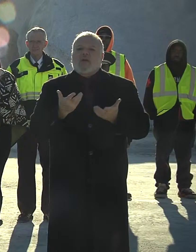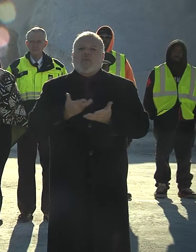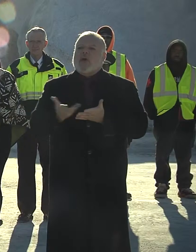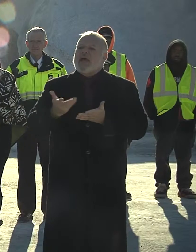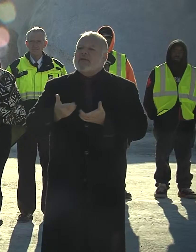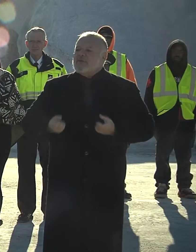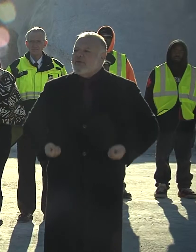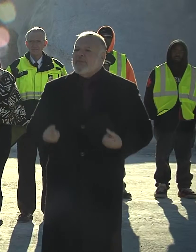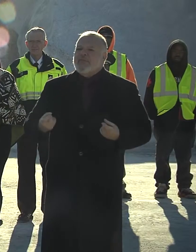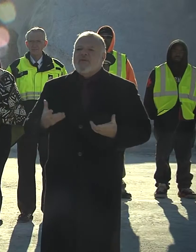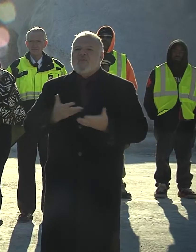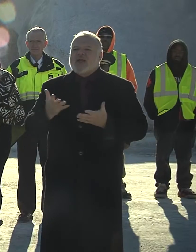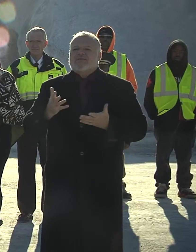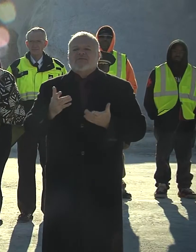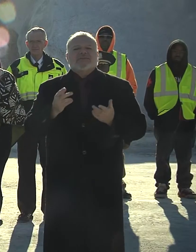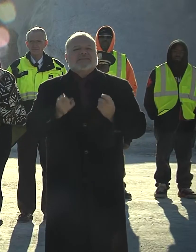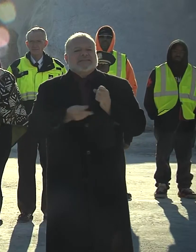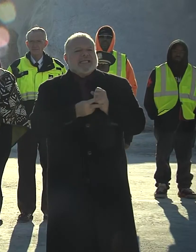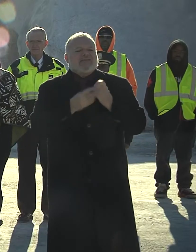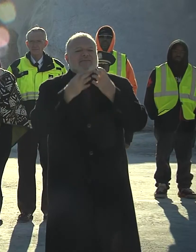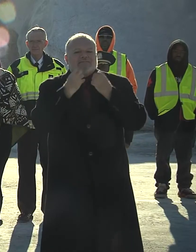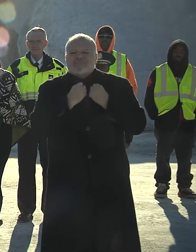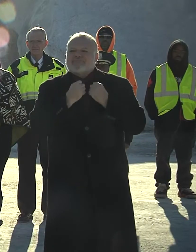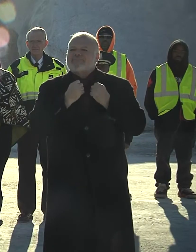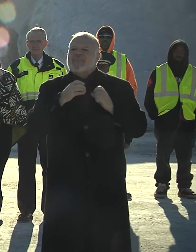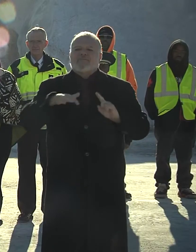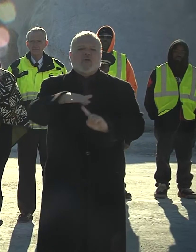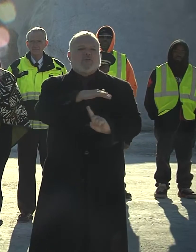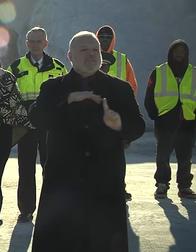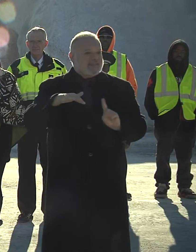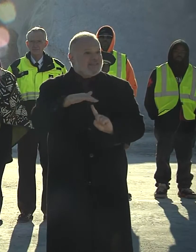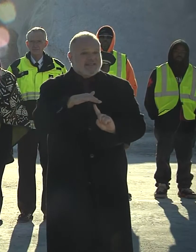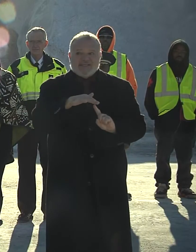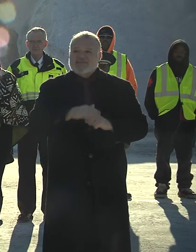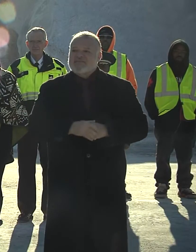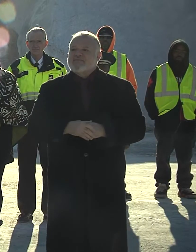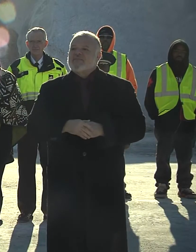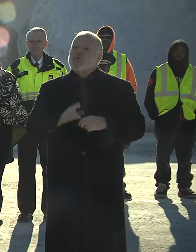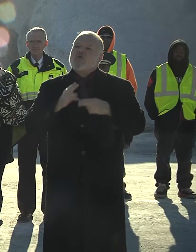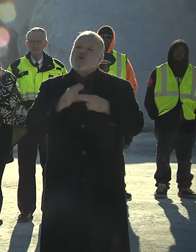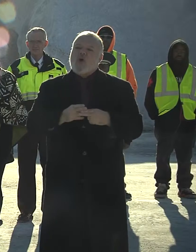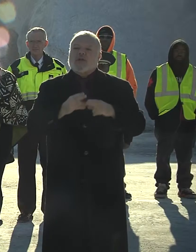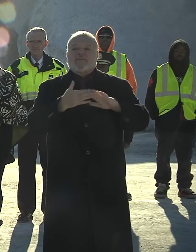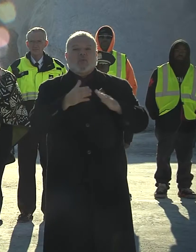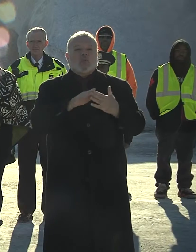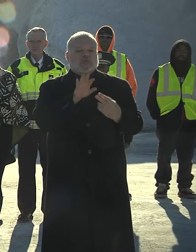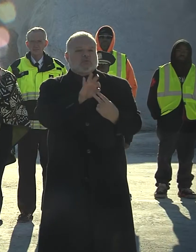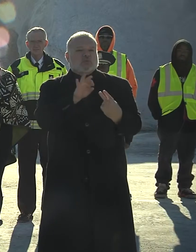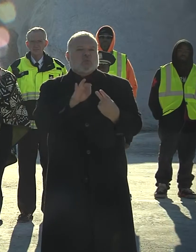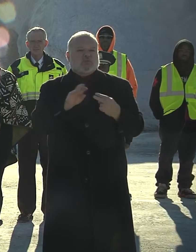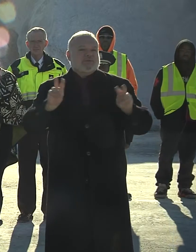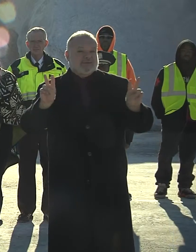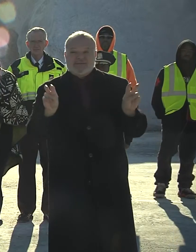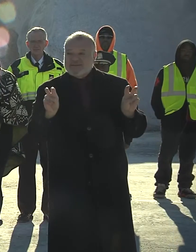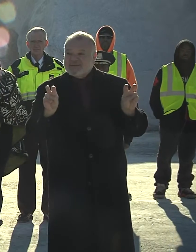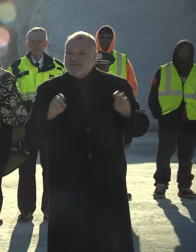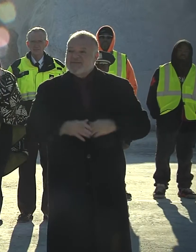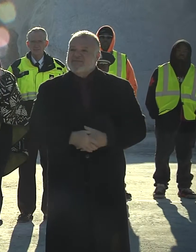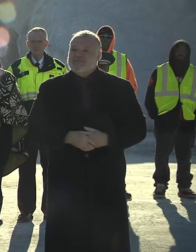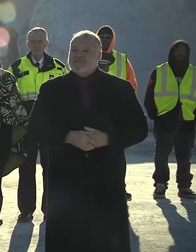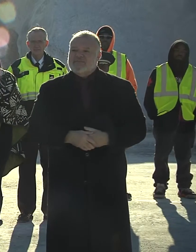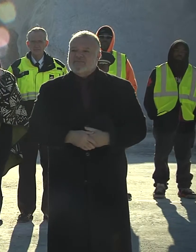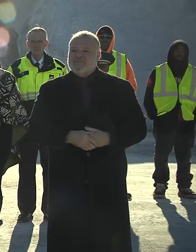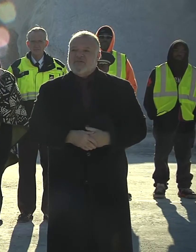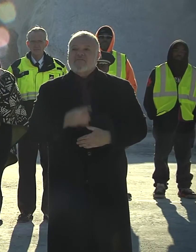Whitehammond will share more about that shortly. In the event of a snow emergency, a reminder to drivers that major roads and arteries must